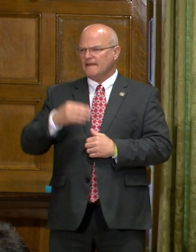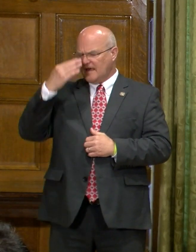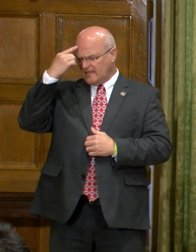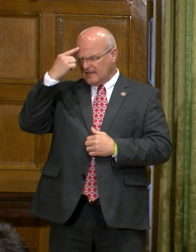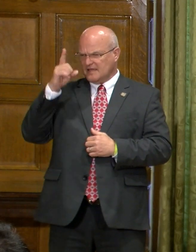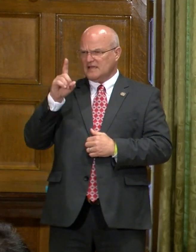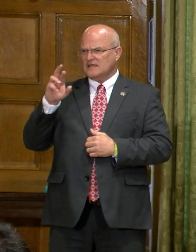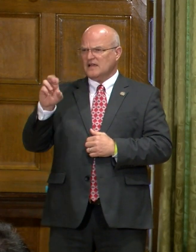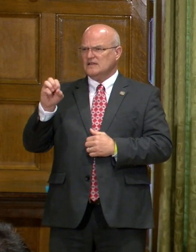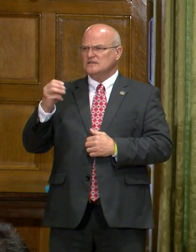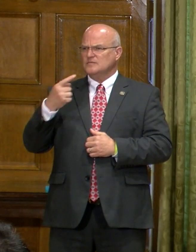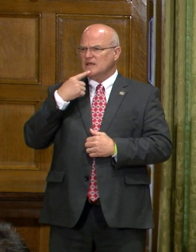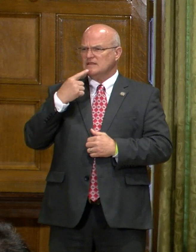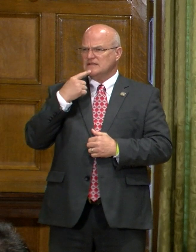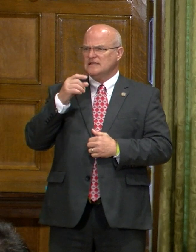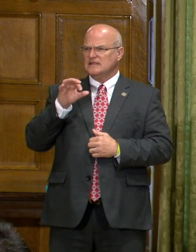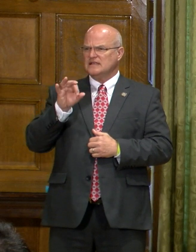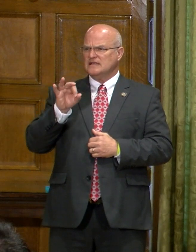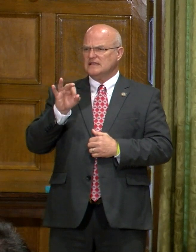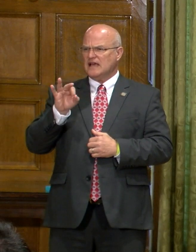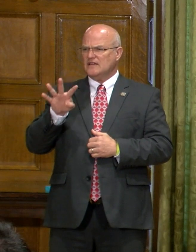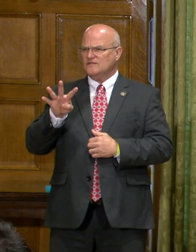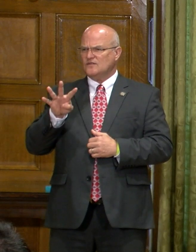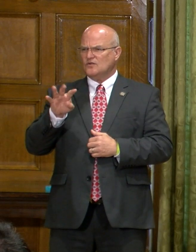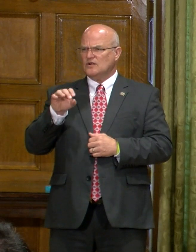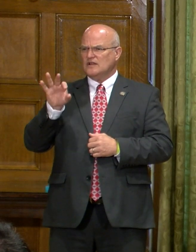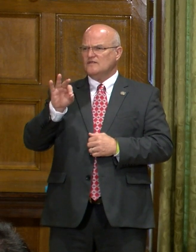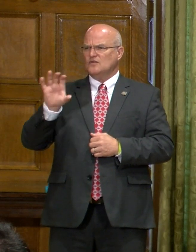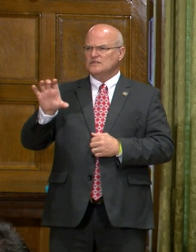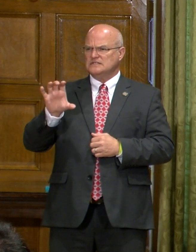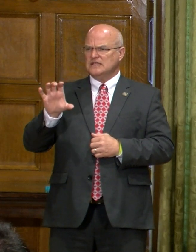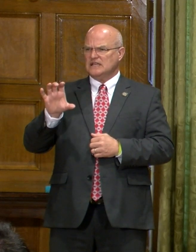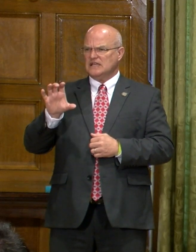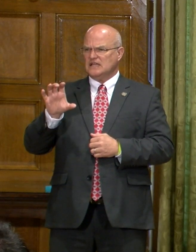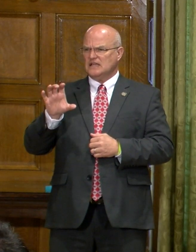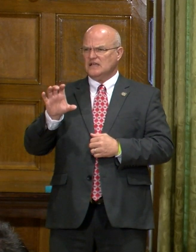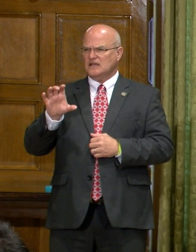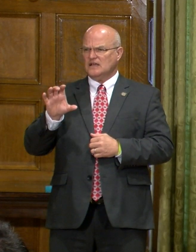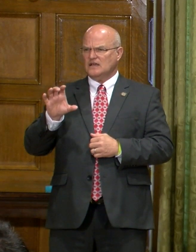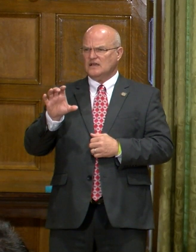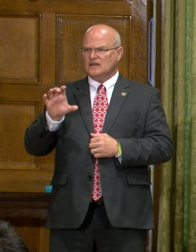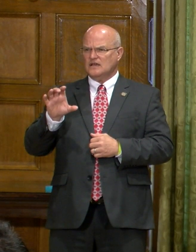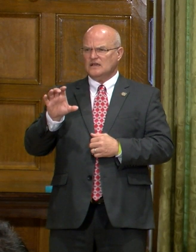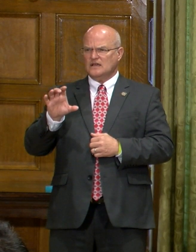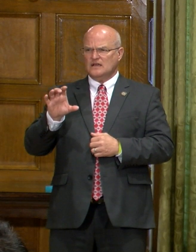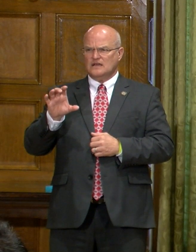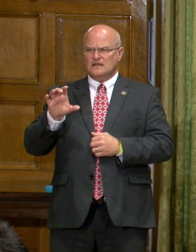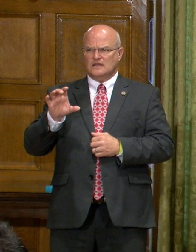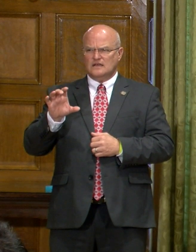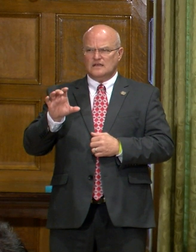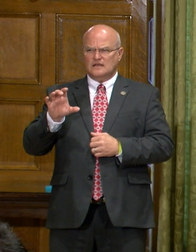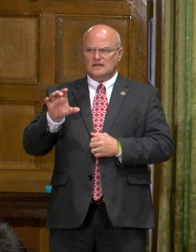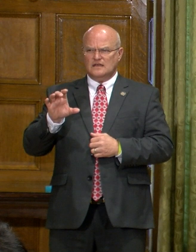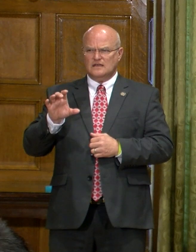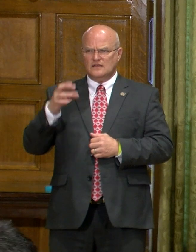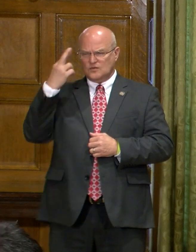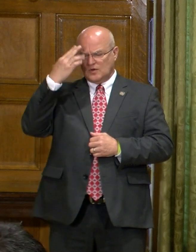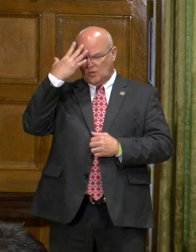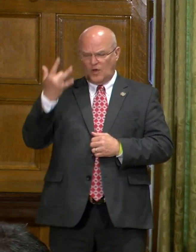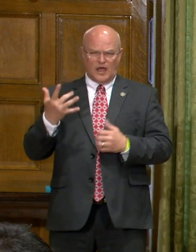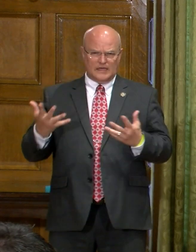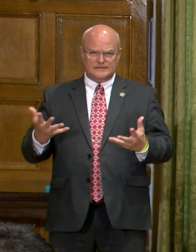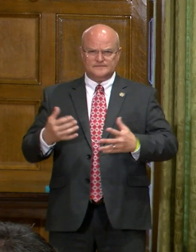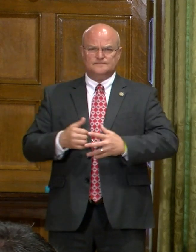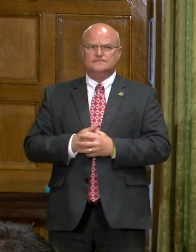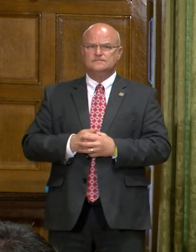Smith said there were 94 new cases at Forest City, so just wondering if the idea, the reason for that